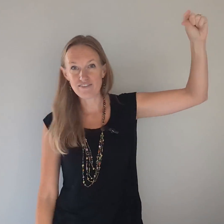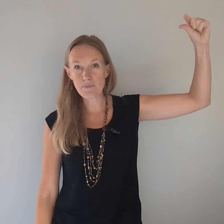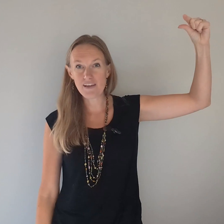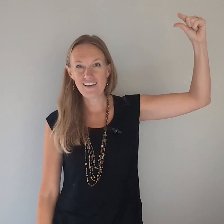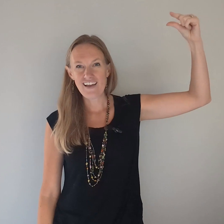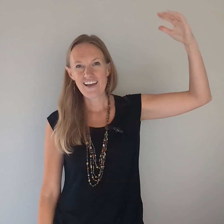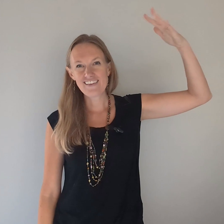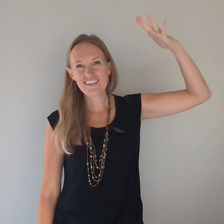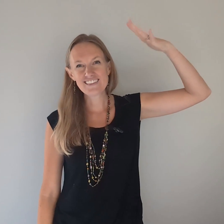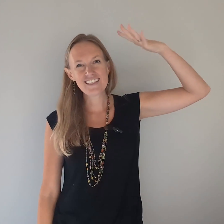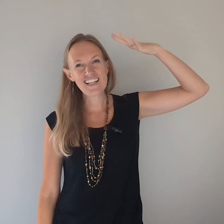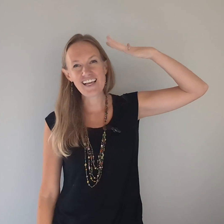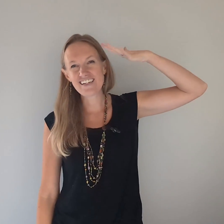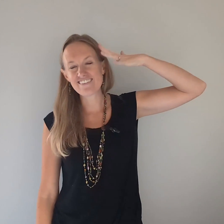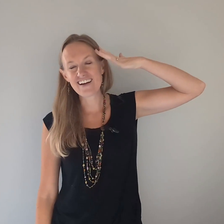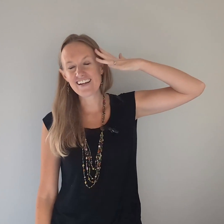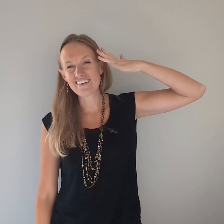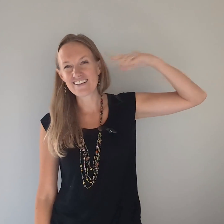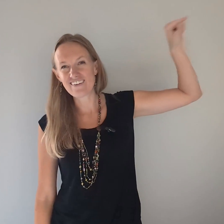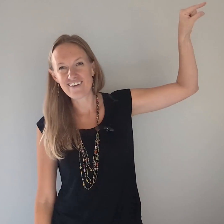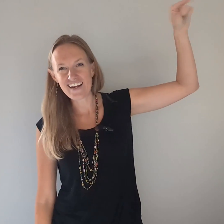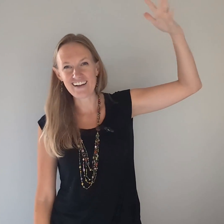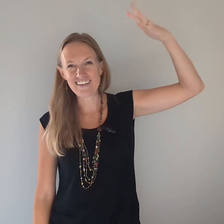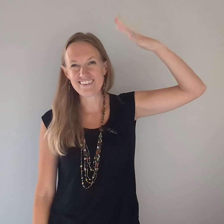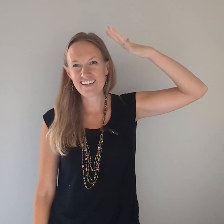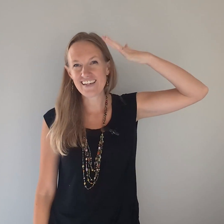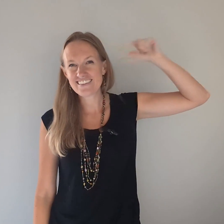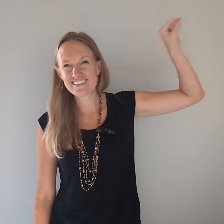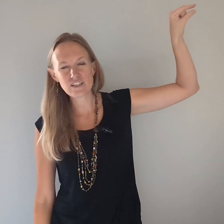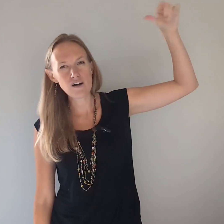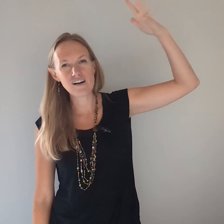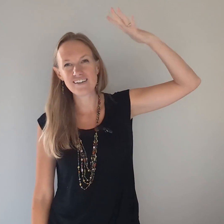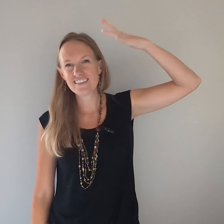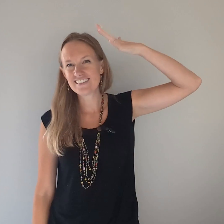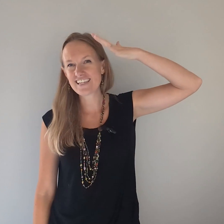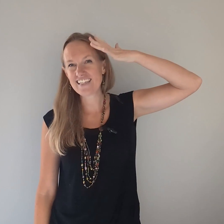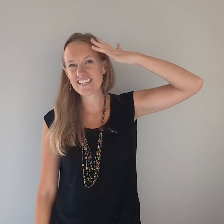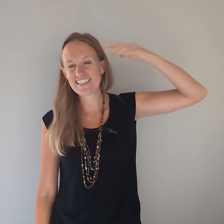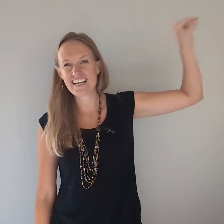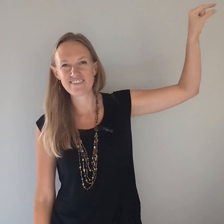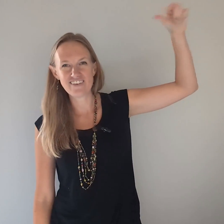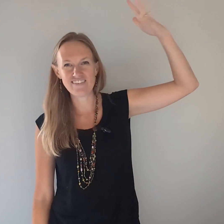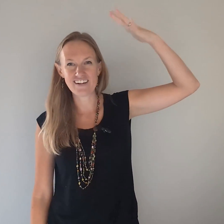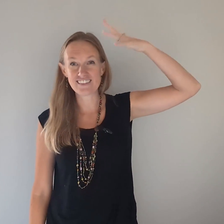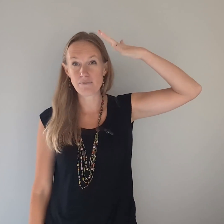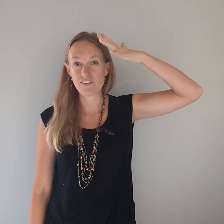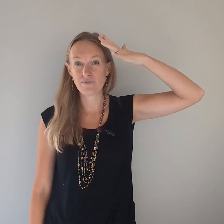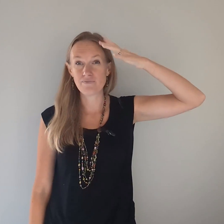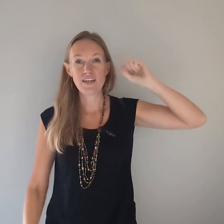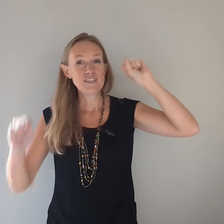flip it, and then just let it rain on you. Okay, just cascade down from heaven on top of you.